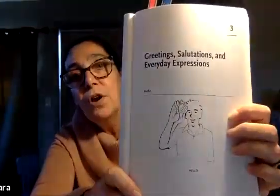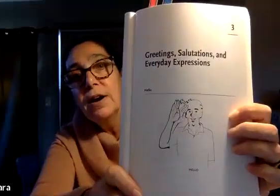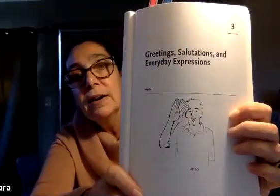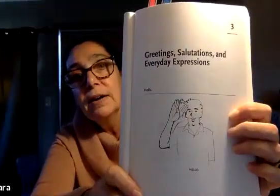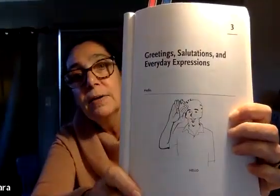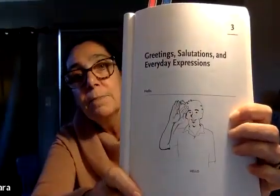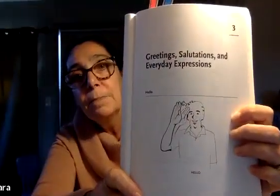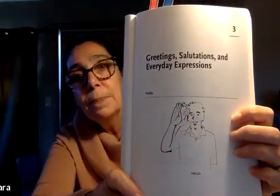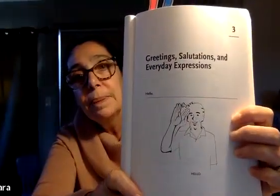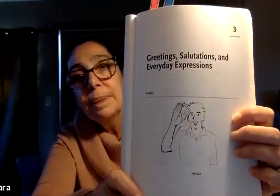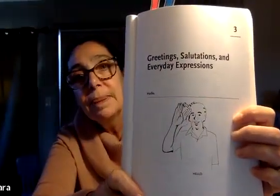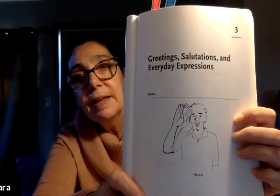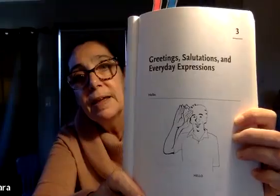starting.